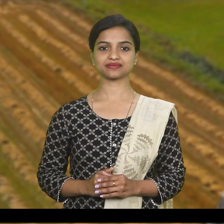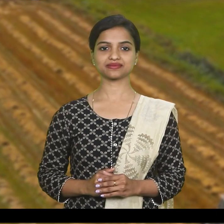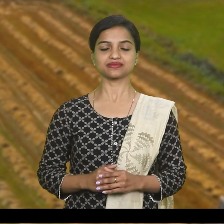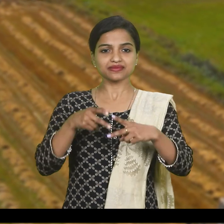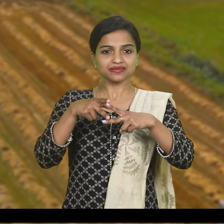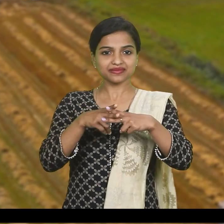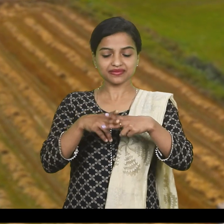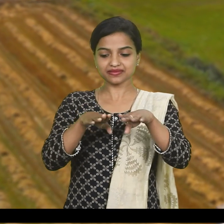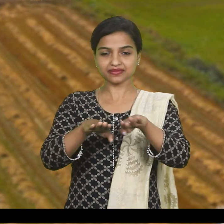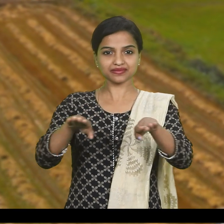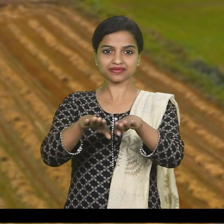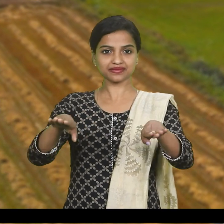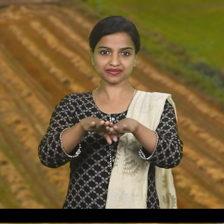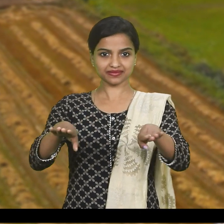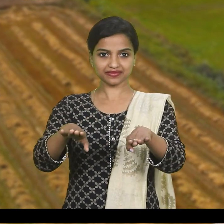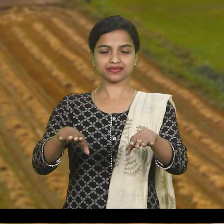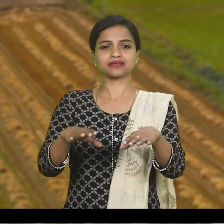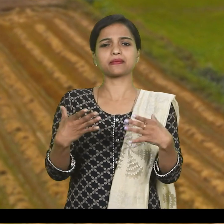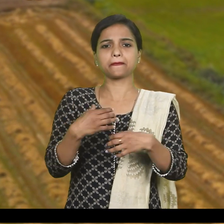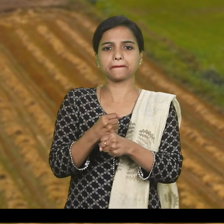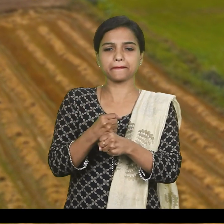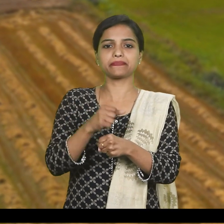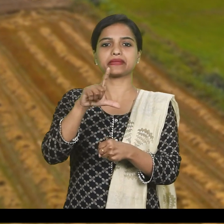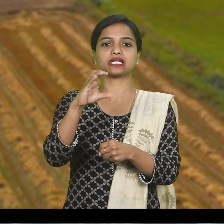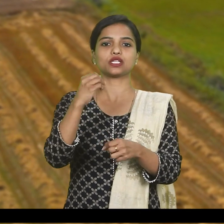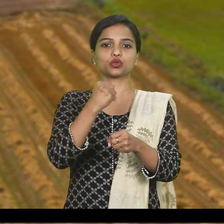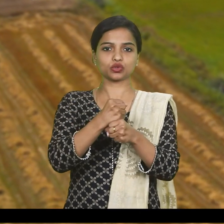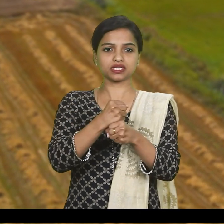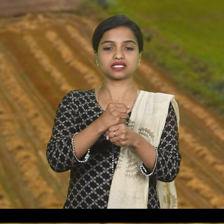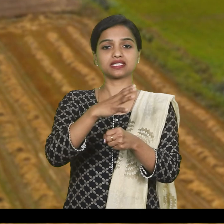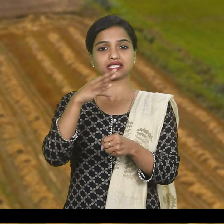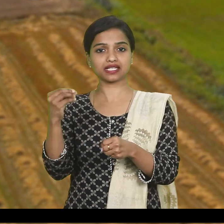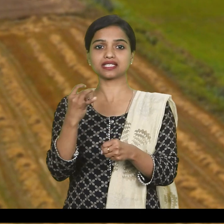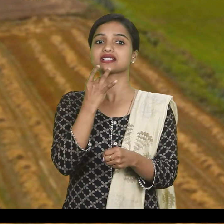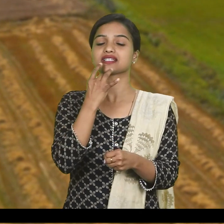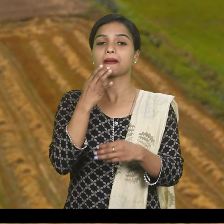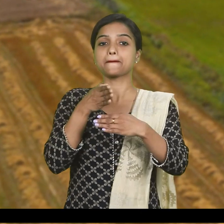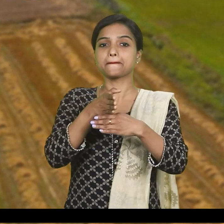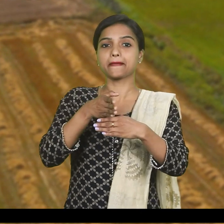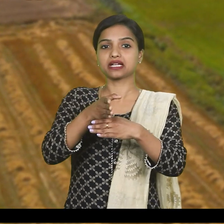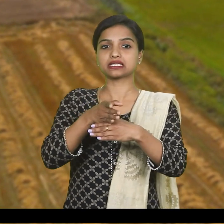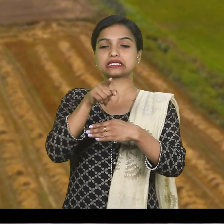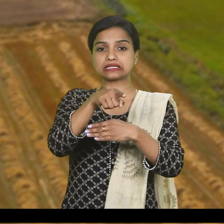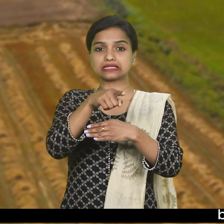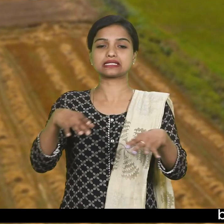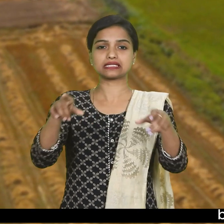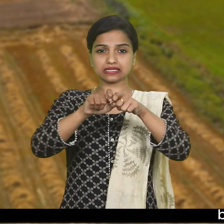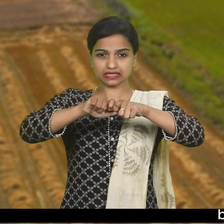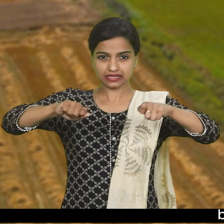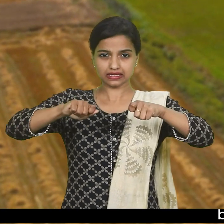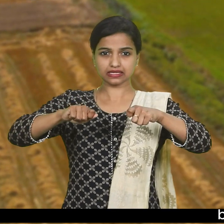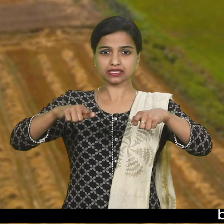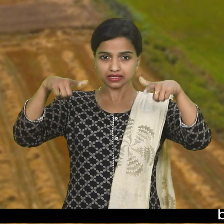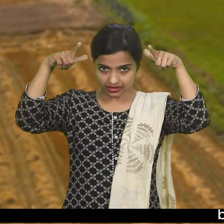The leveler is made of a log and iron blade. This is tied to